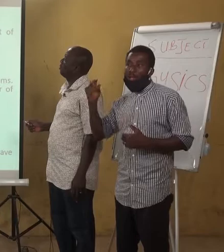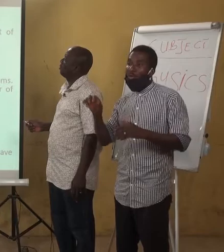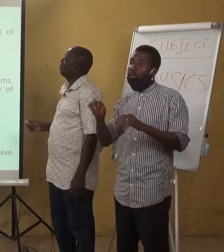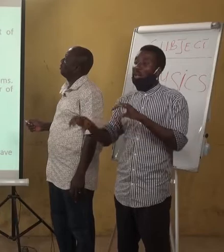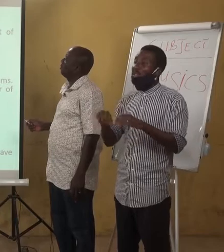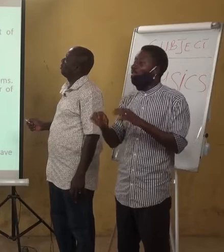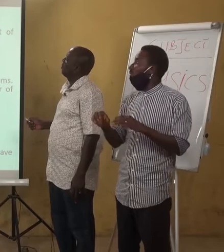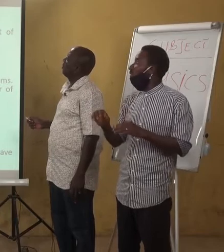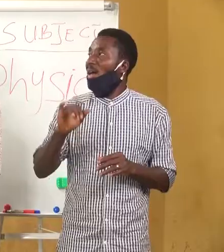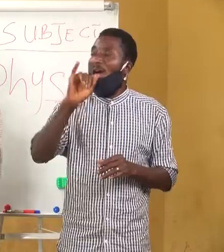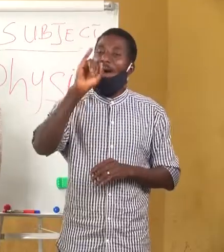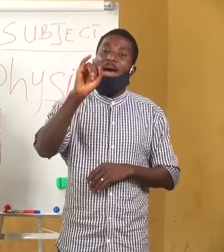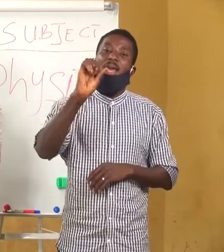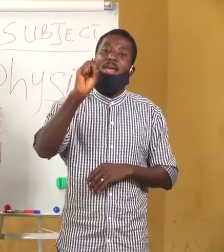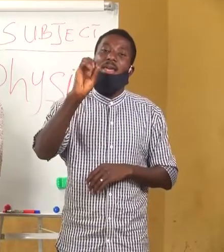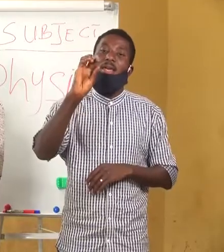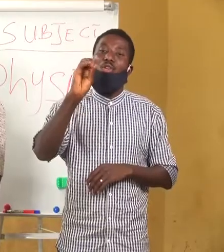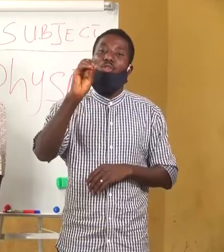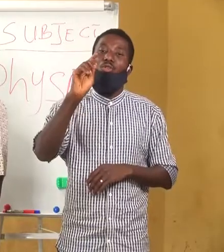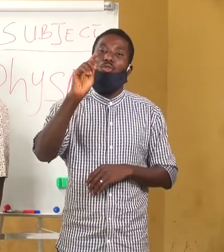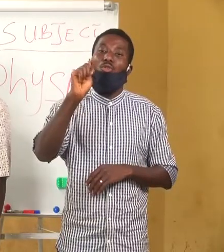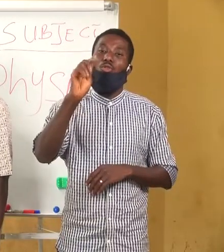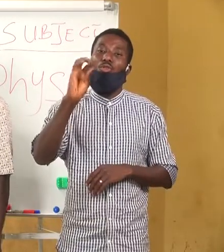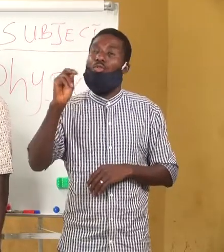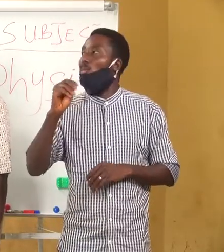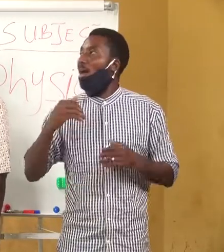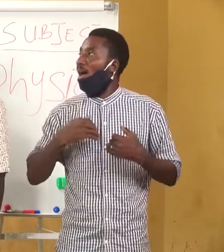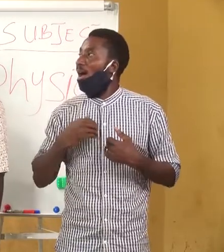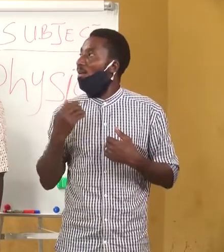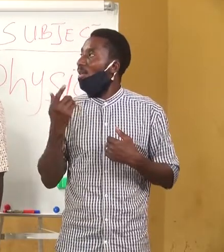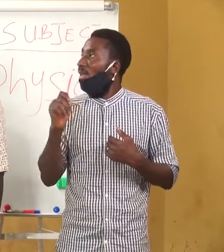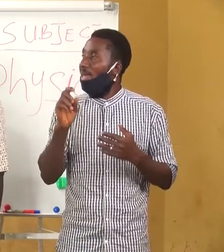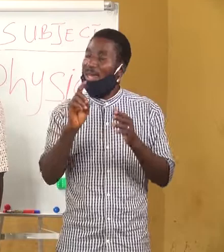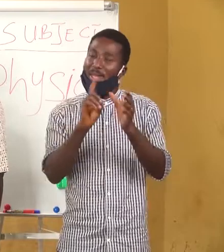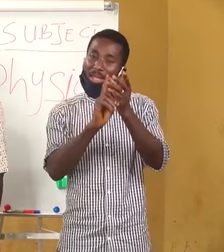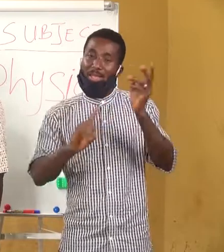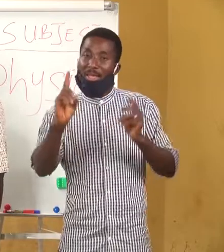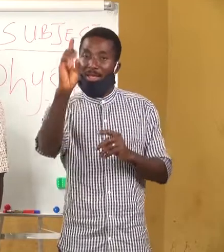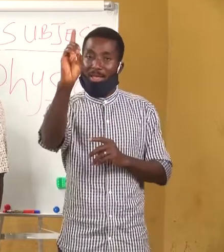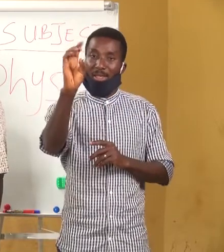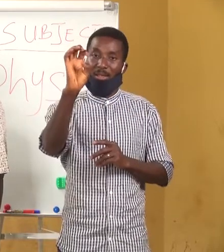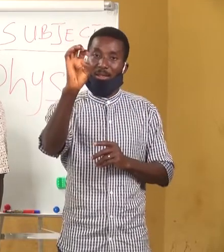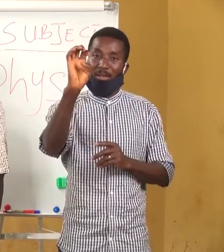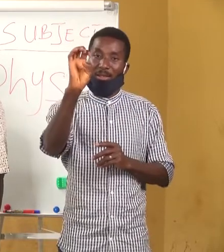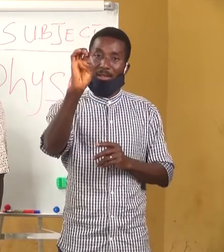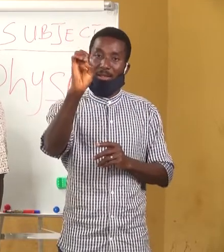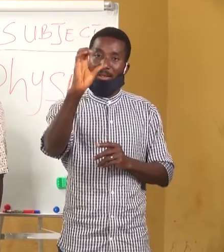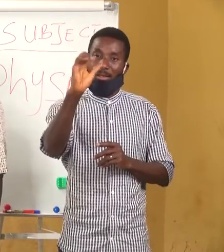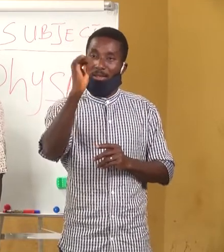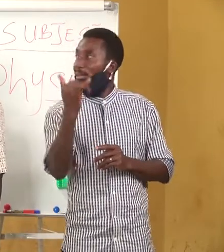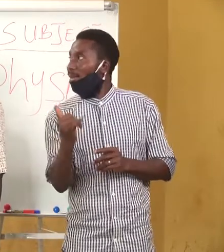isotope has a decay constant of 10 to the power of minus 5 per